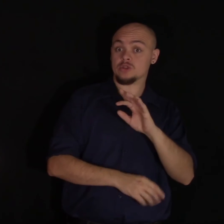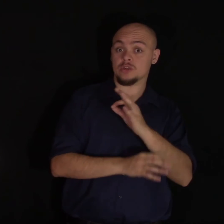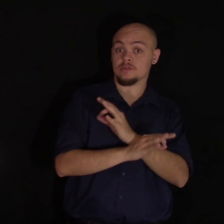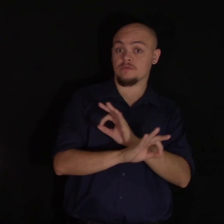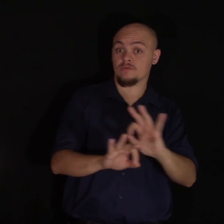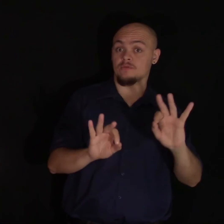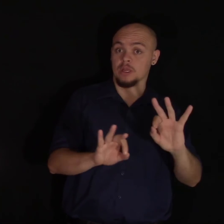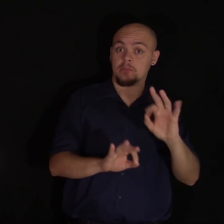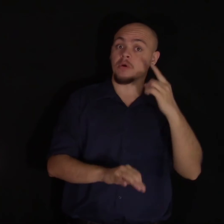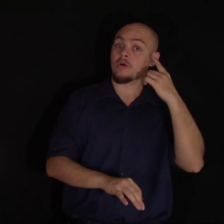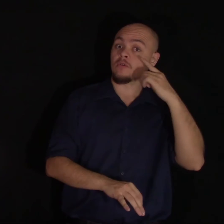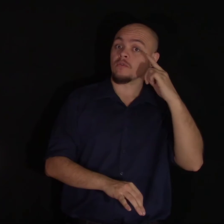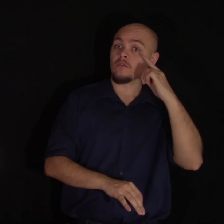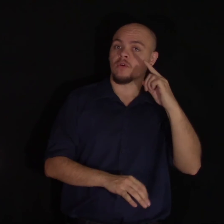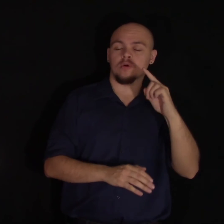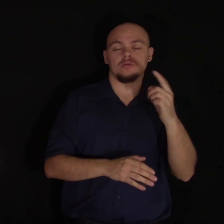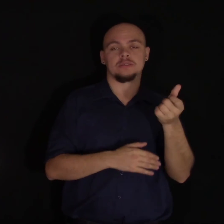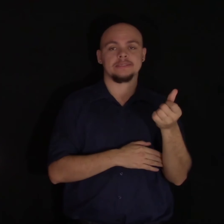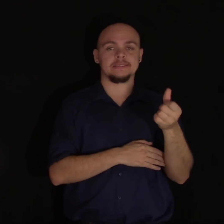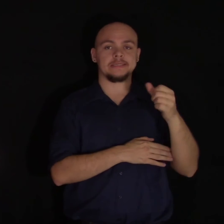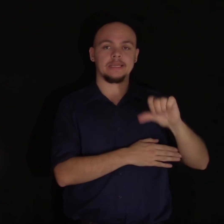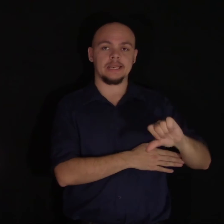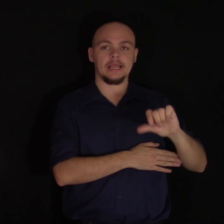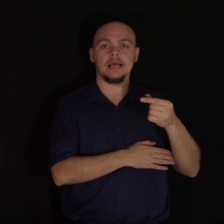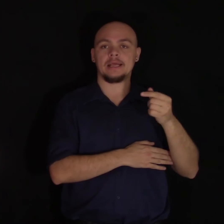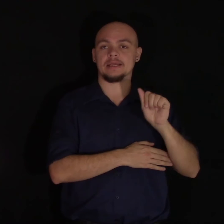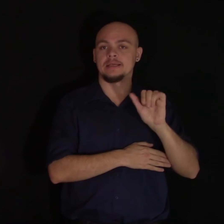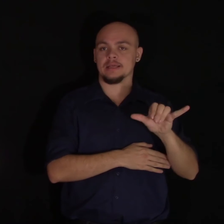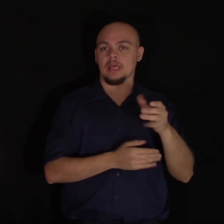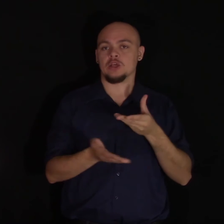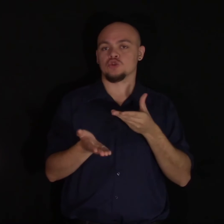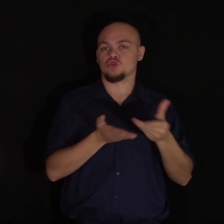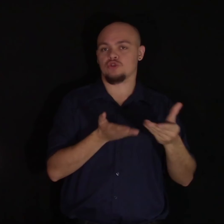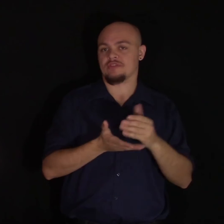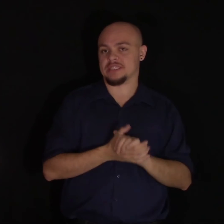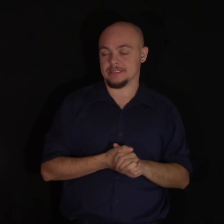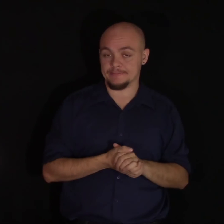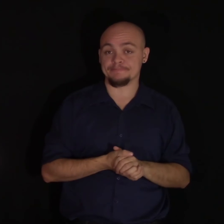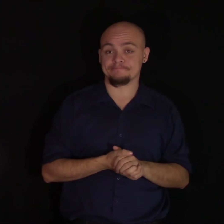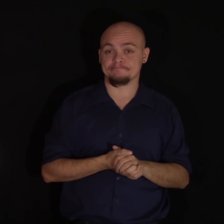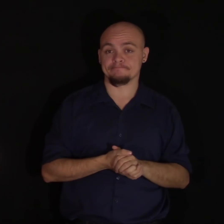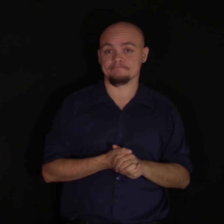as a reason to deny gays services.